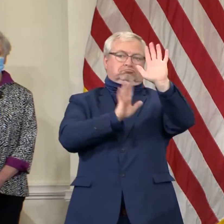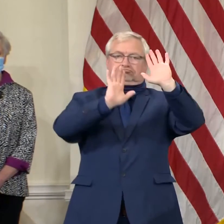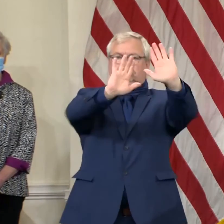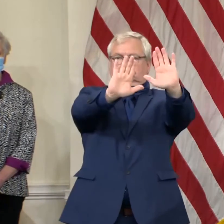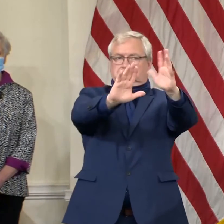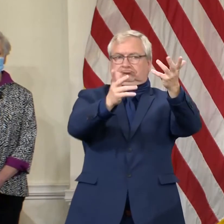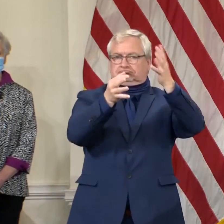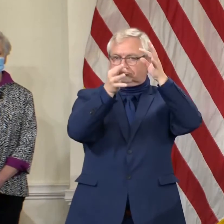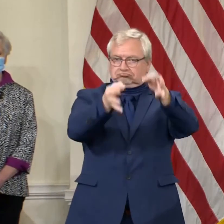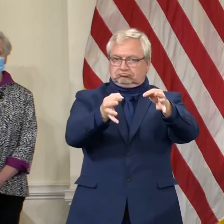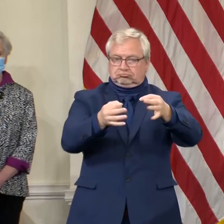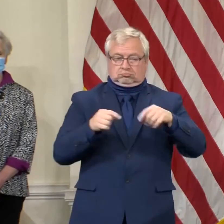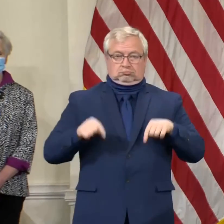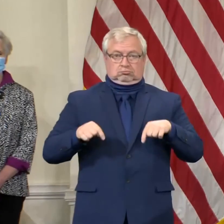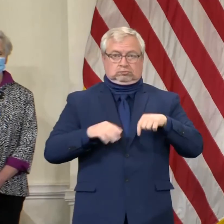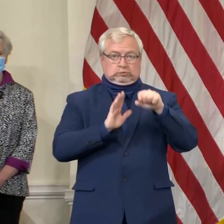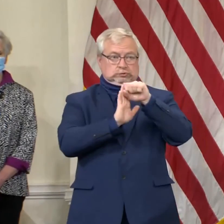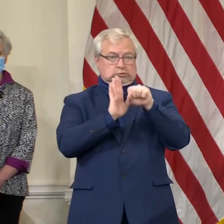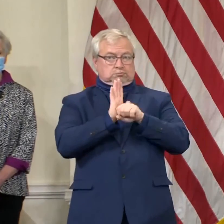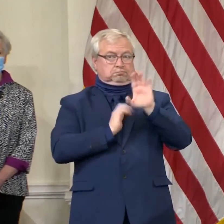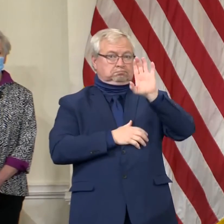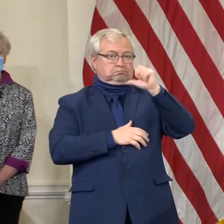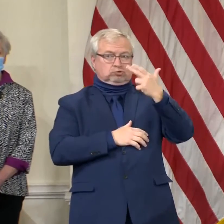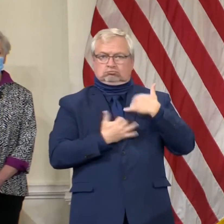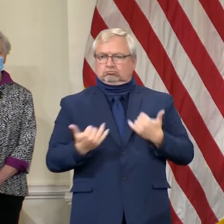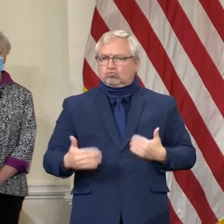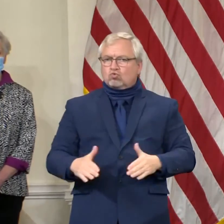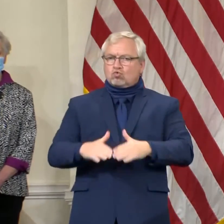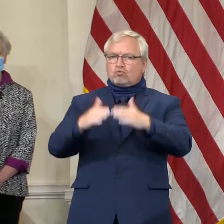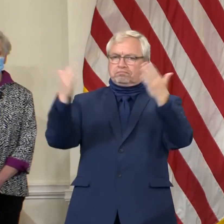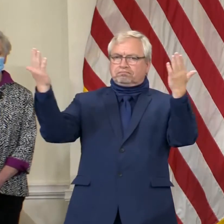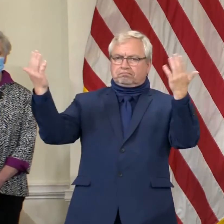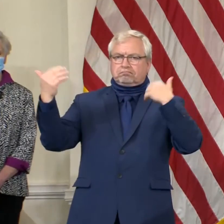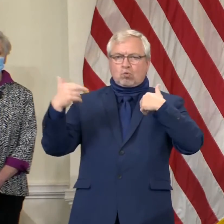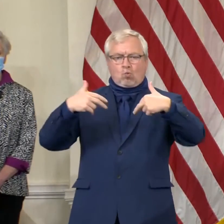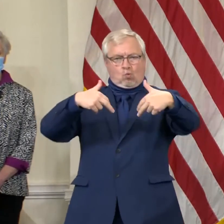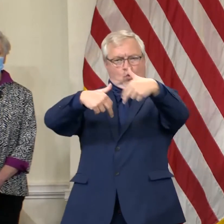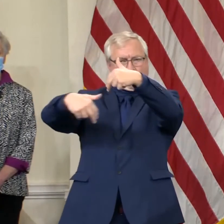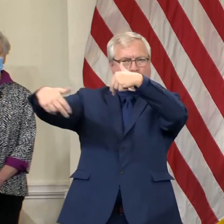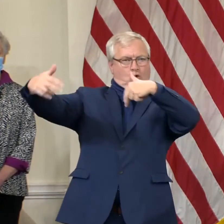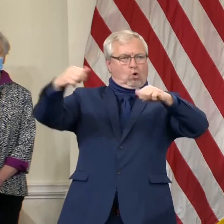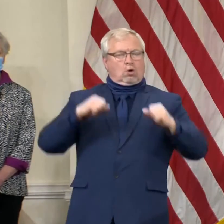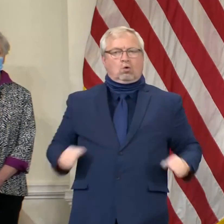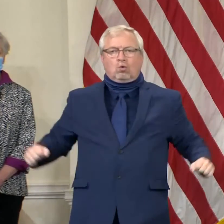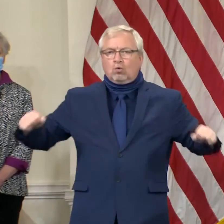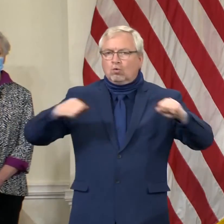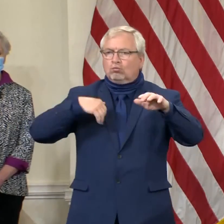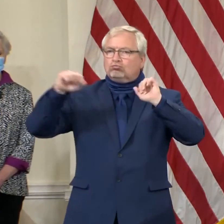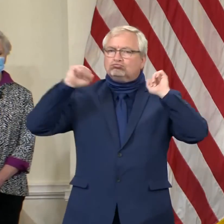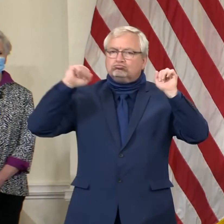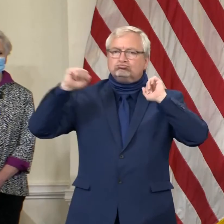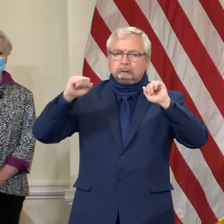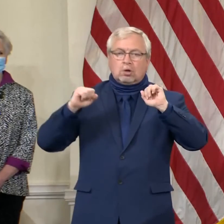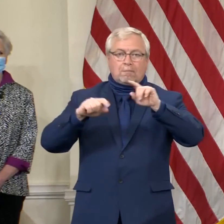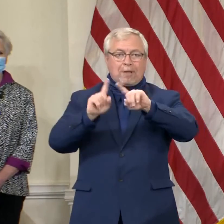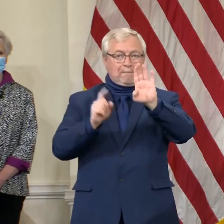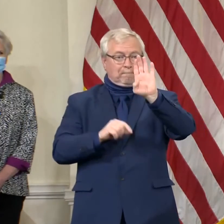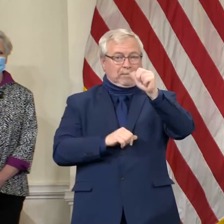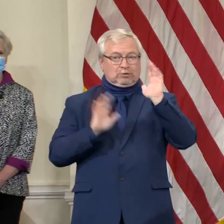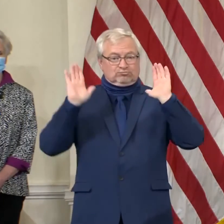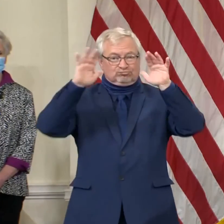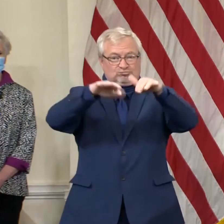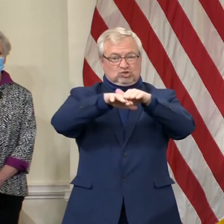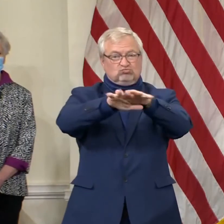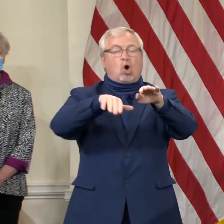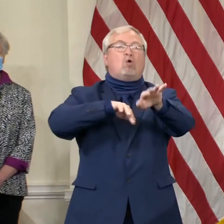beaches. We're encouraging people to walk on the beach and walk on the boardwalks, but crowds of people all congregating together and